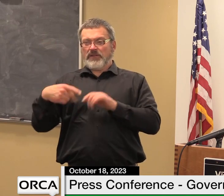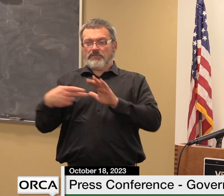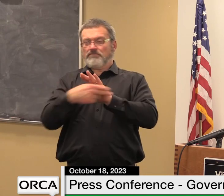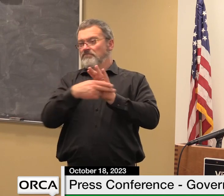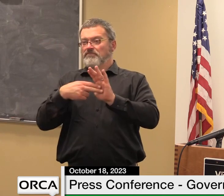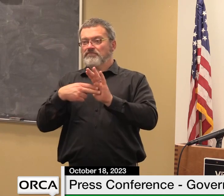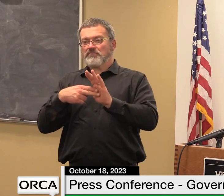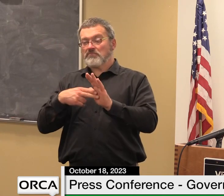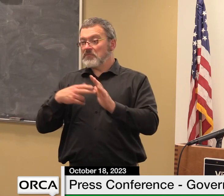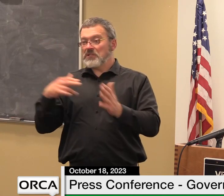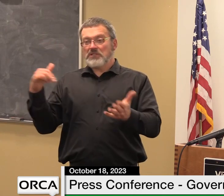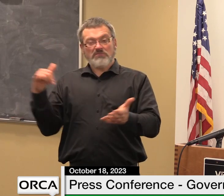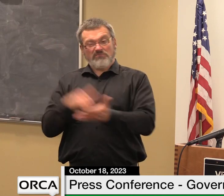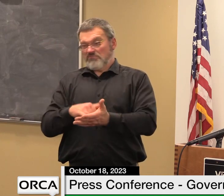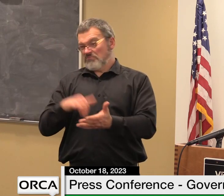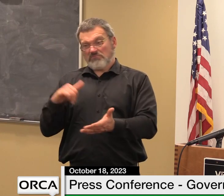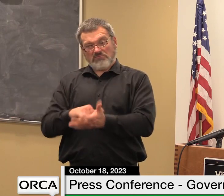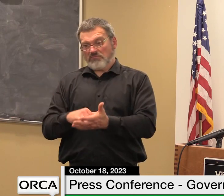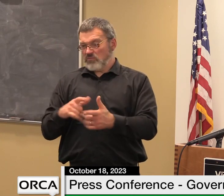impossible.